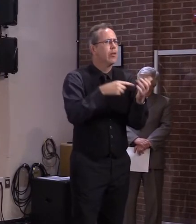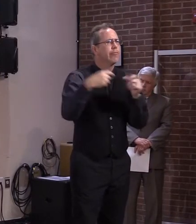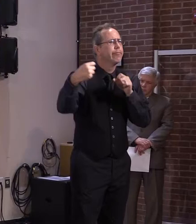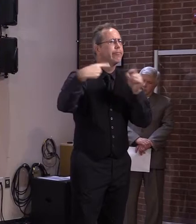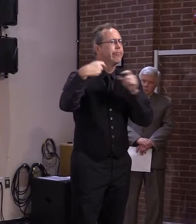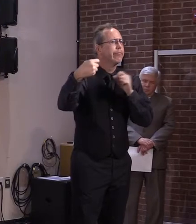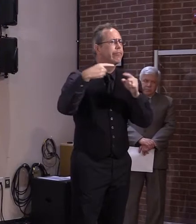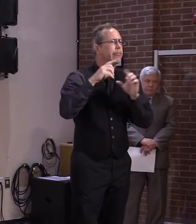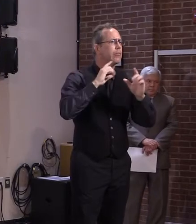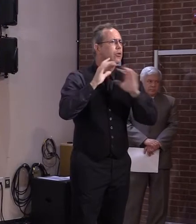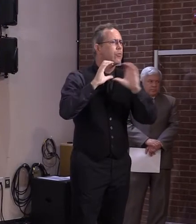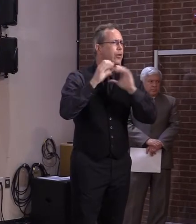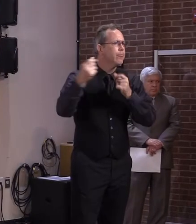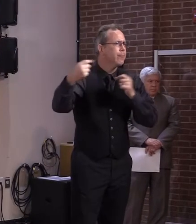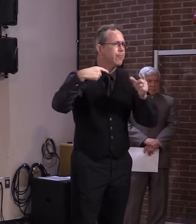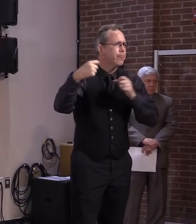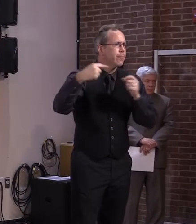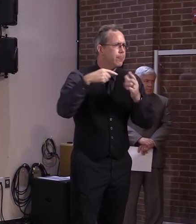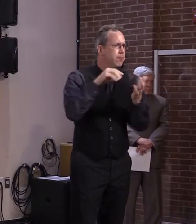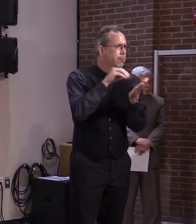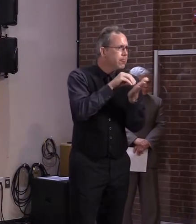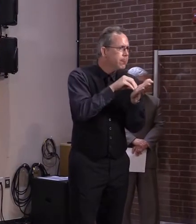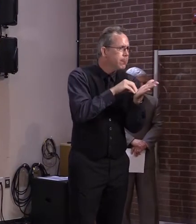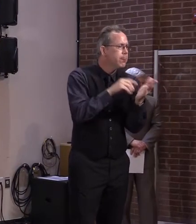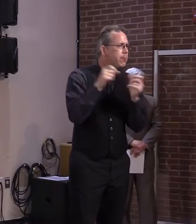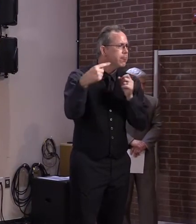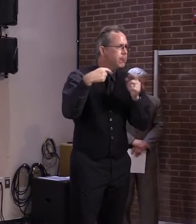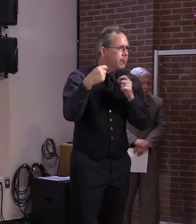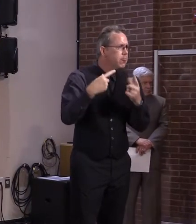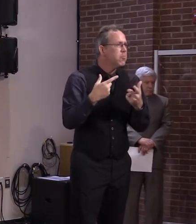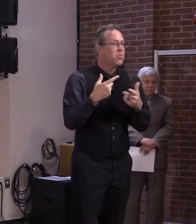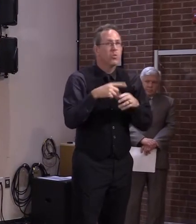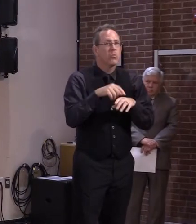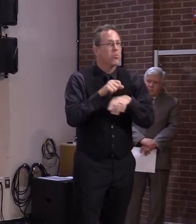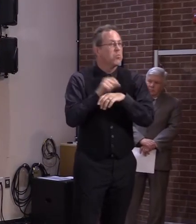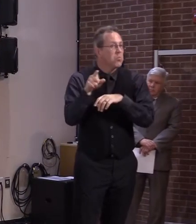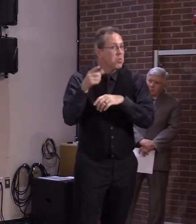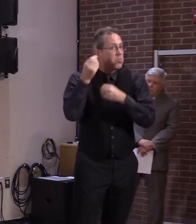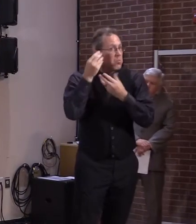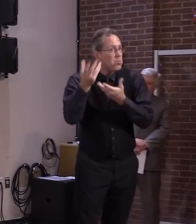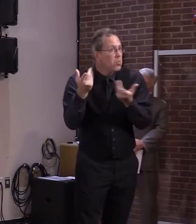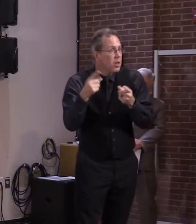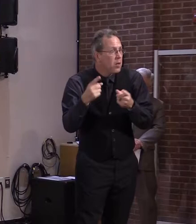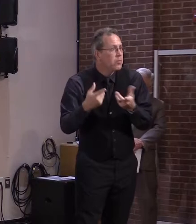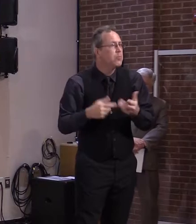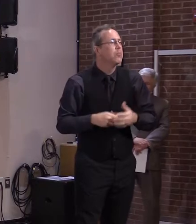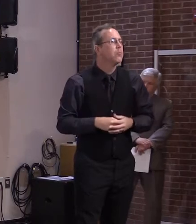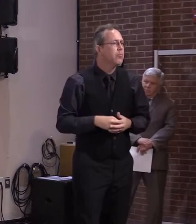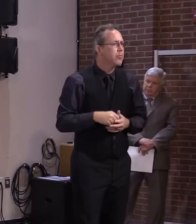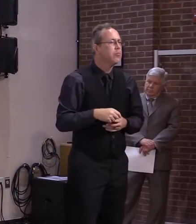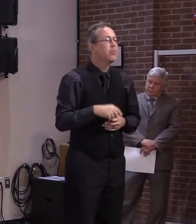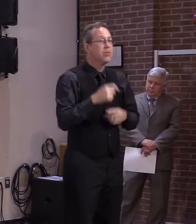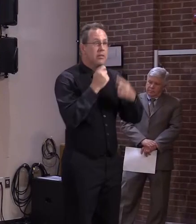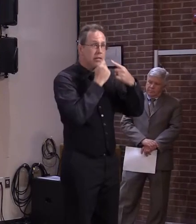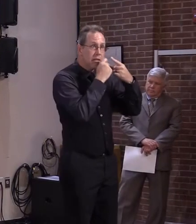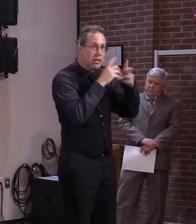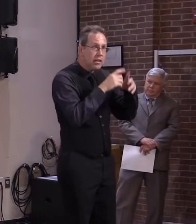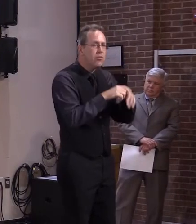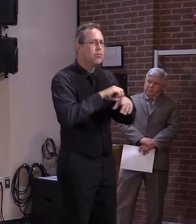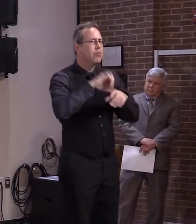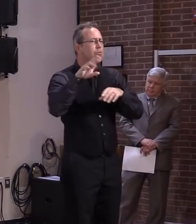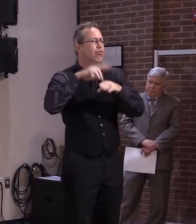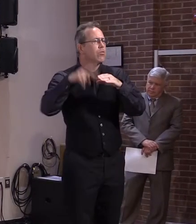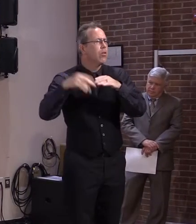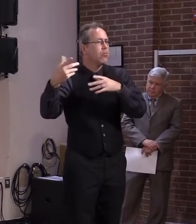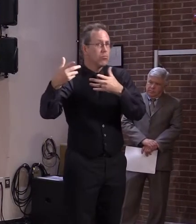as part of the kit. A student takes the test and then either returns it to the school or drops it off at a UPS site. The tests need to be